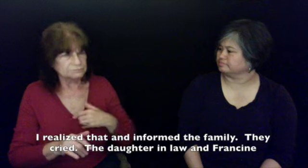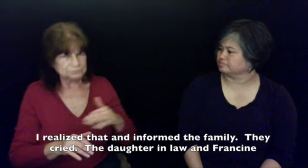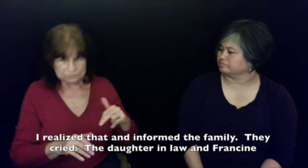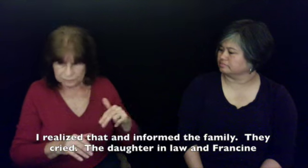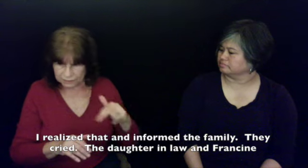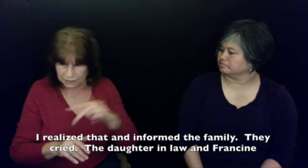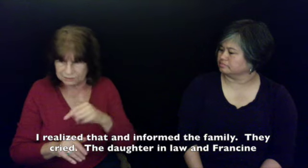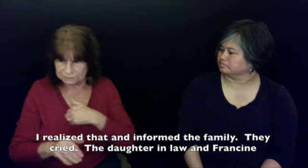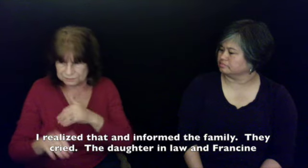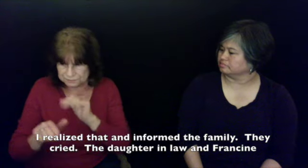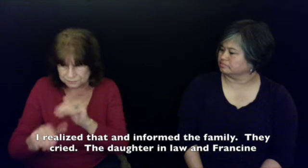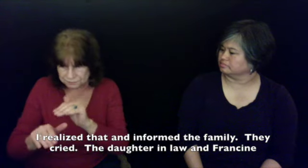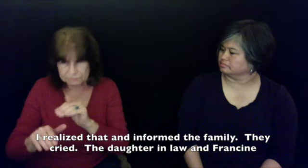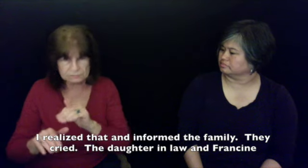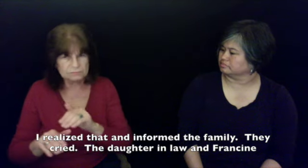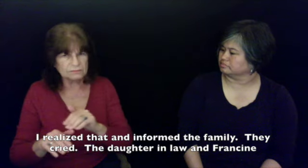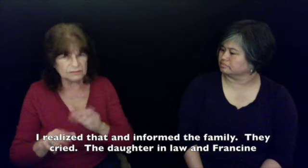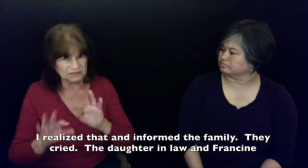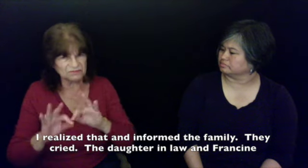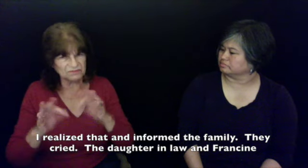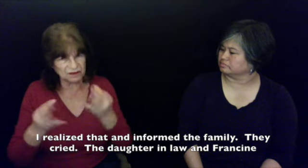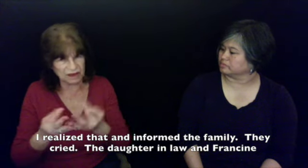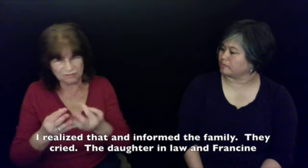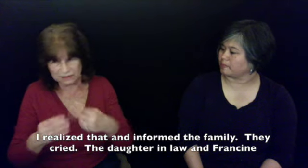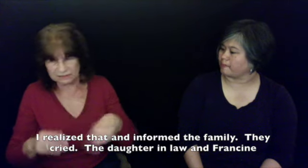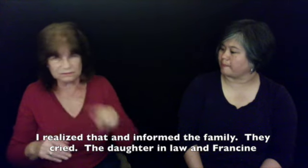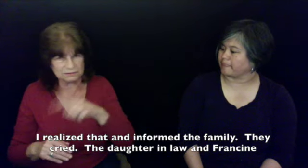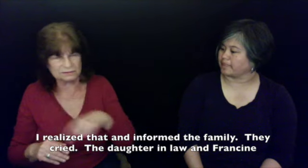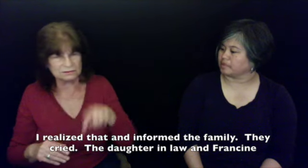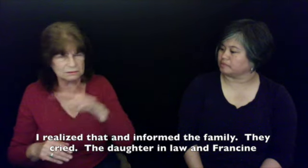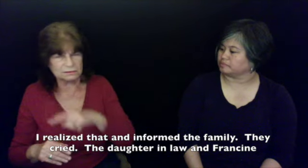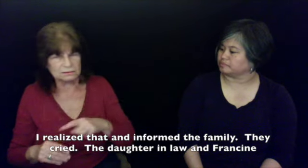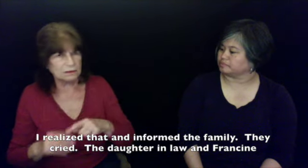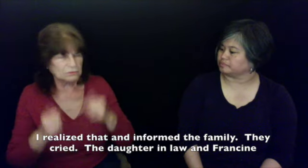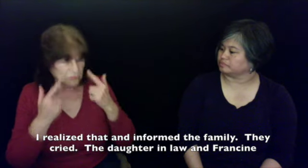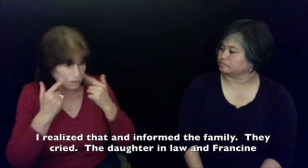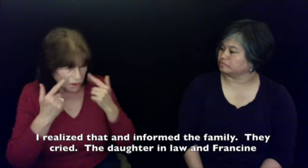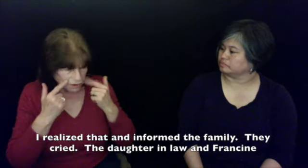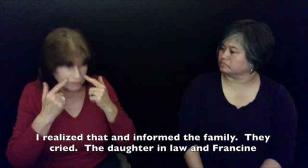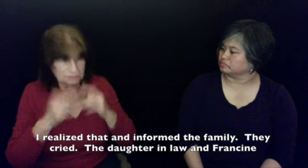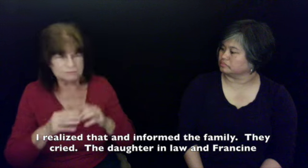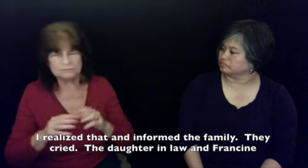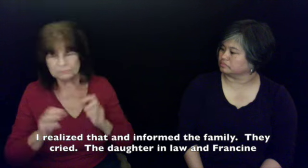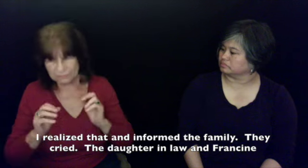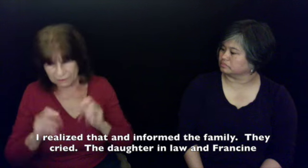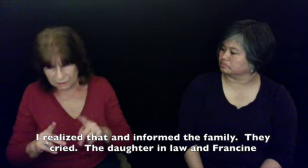I realized that and informed the family. They cried. The daughter-in-law and Francine